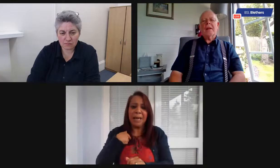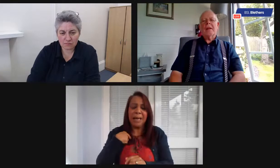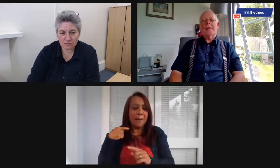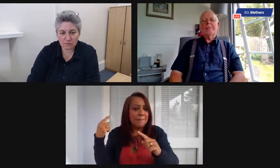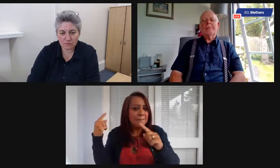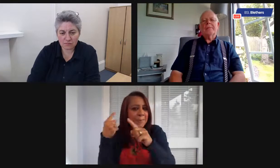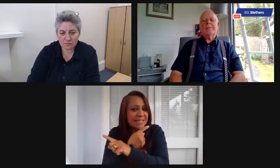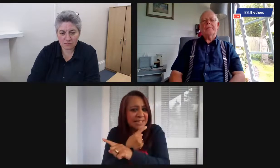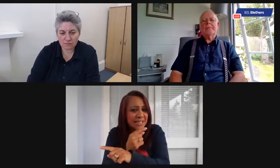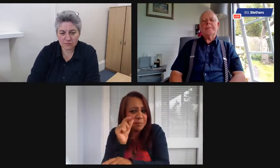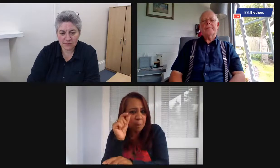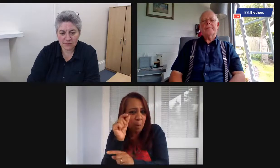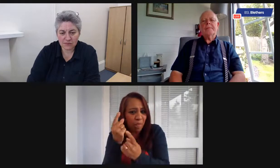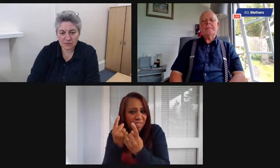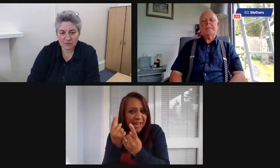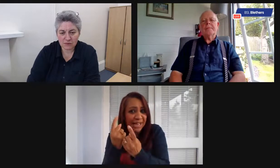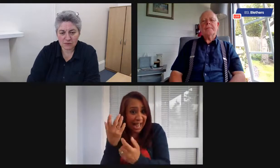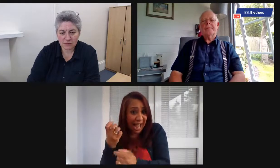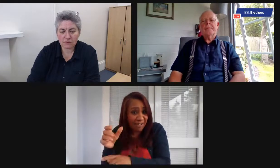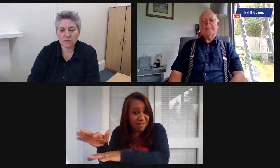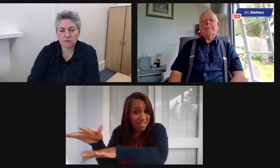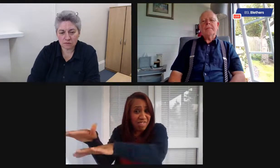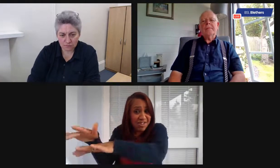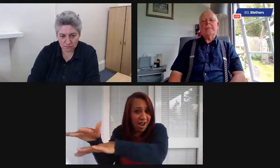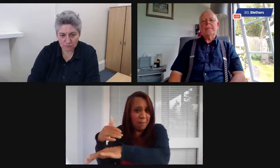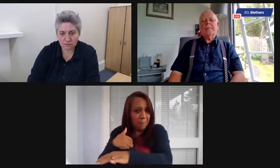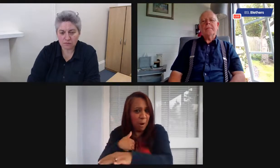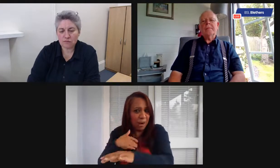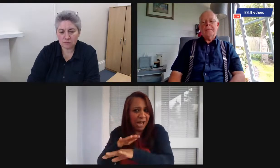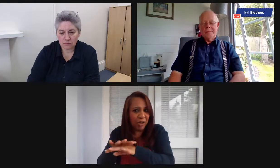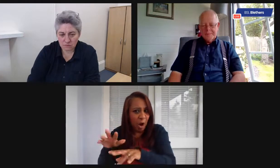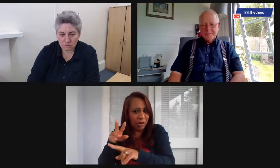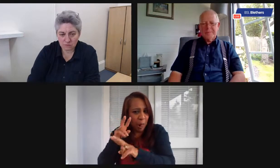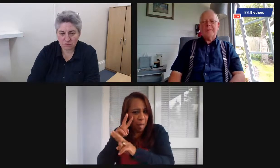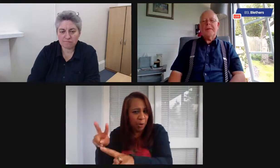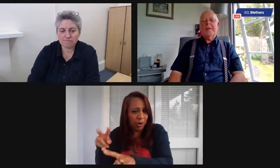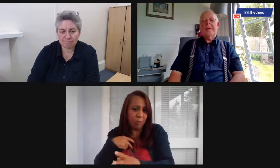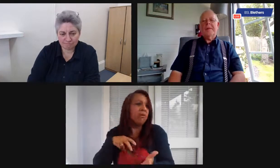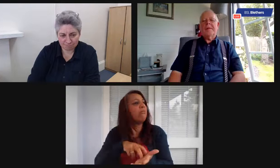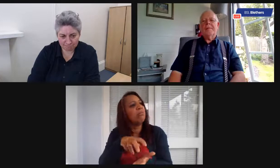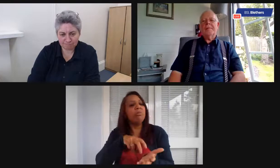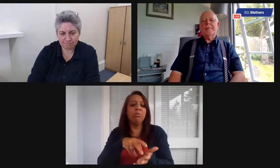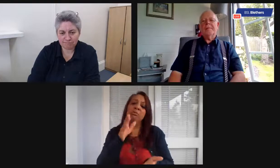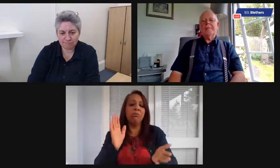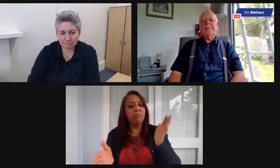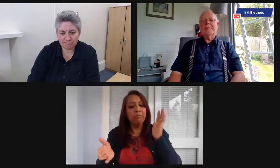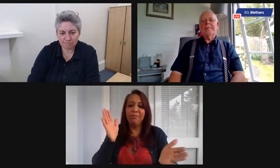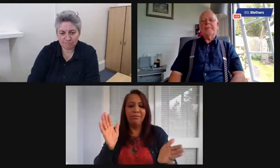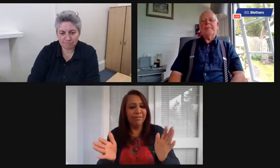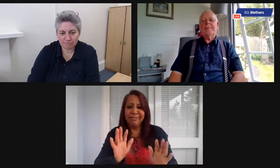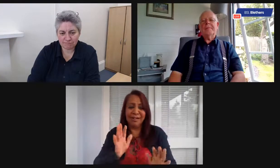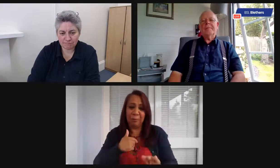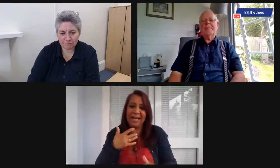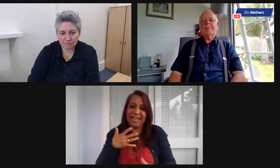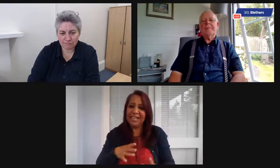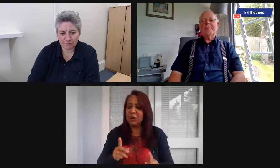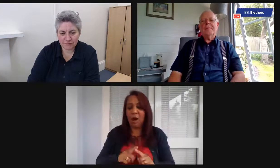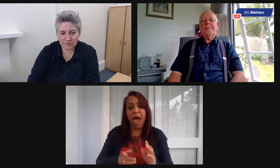that really shocked me. And I think when I'm looking, I look at, I reflect, and I think I've walked about and I've missed